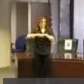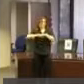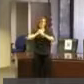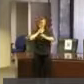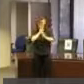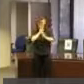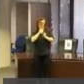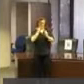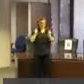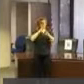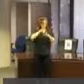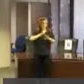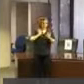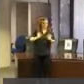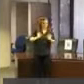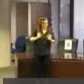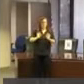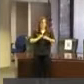now.